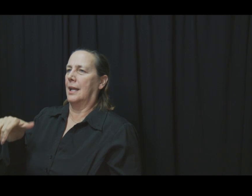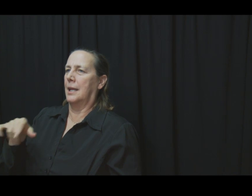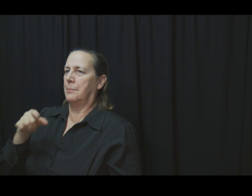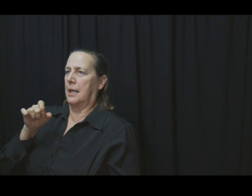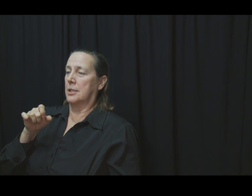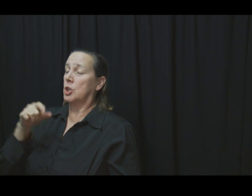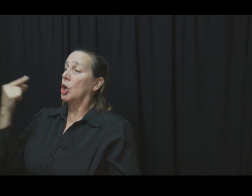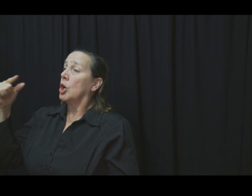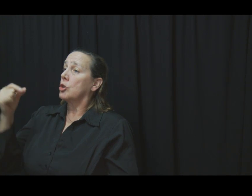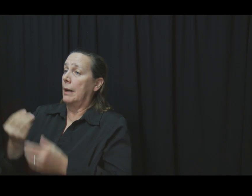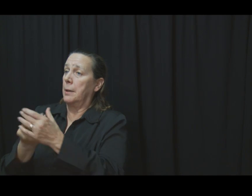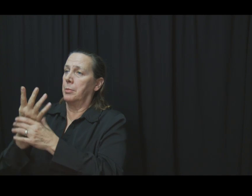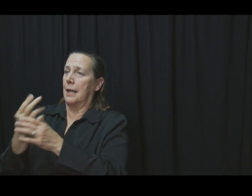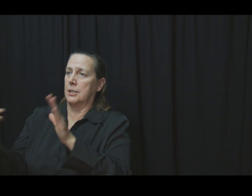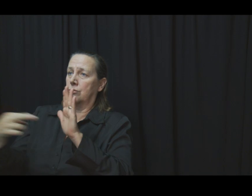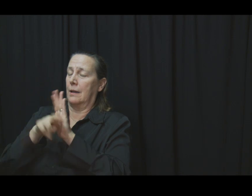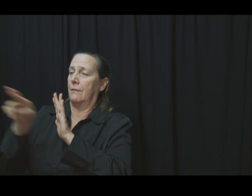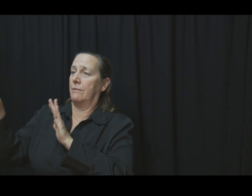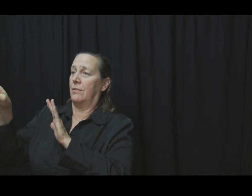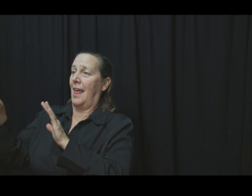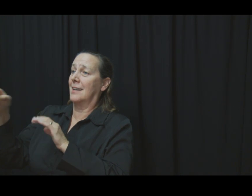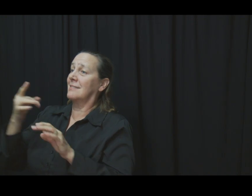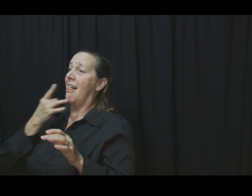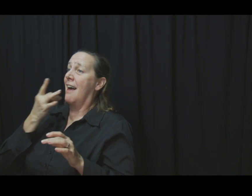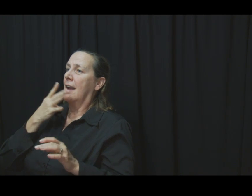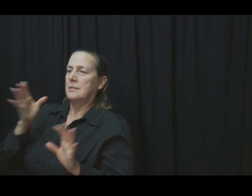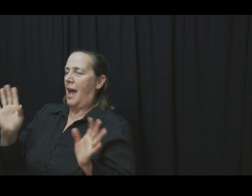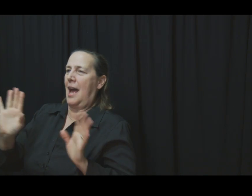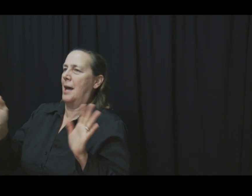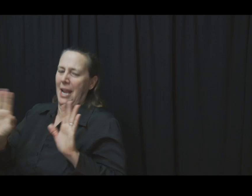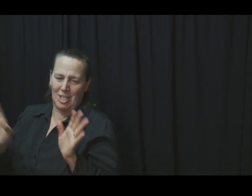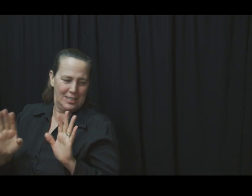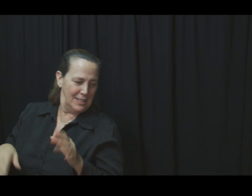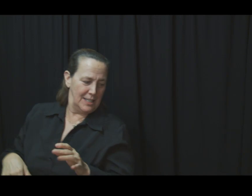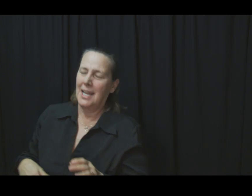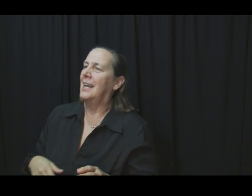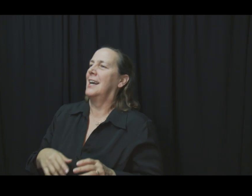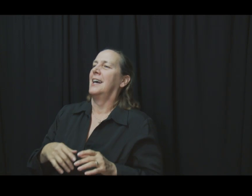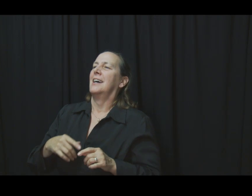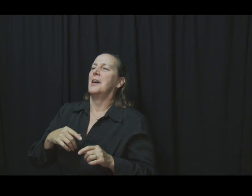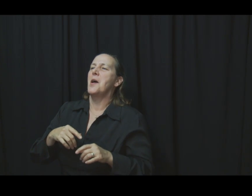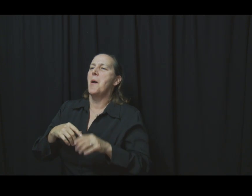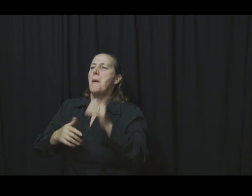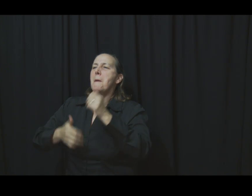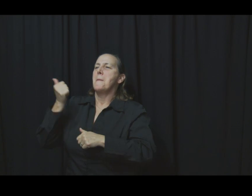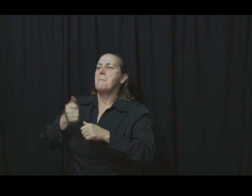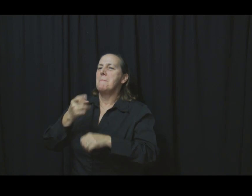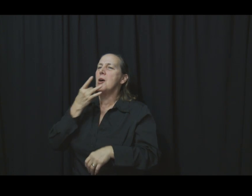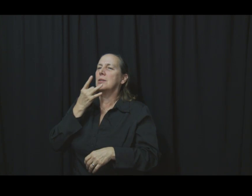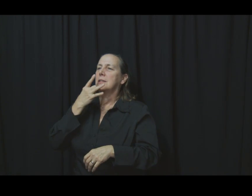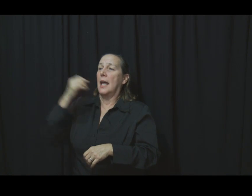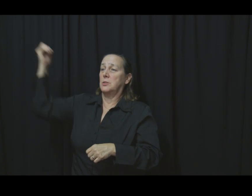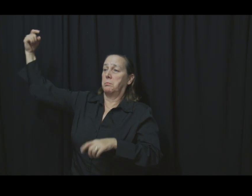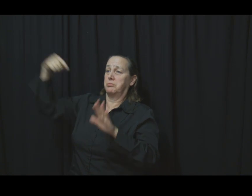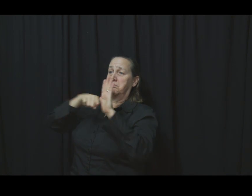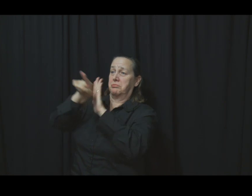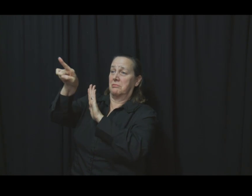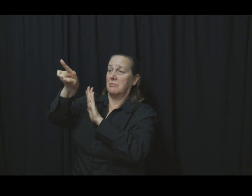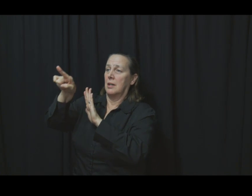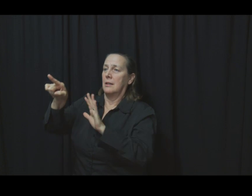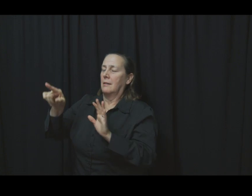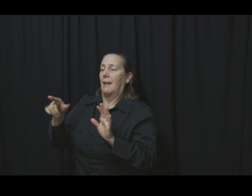light. Did I not say one-word answer? Most of the light. I said one-word answer. Most of the light from the sun is green, yet they reflect it. It's a